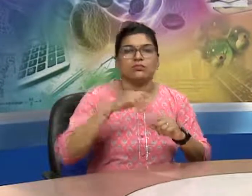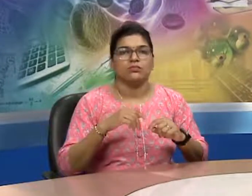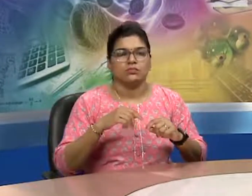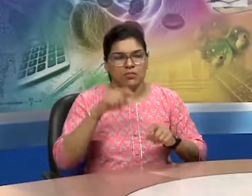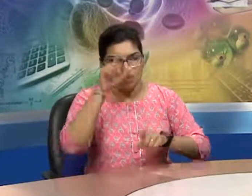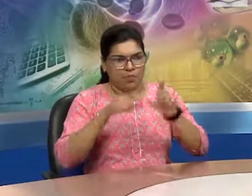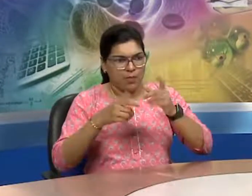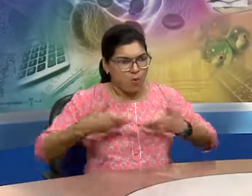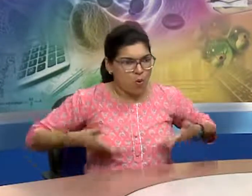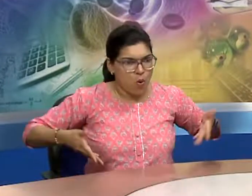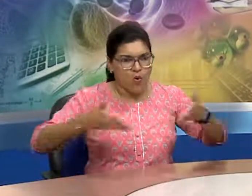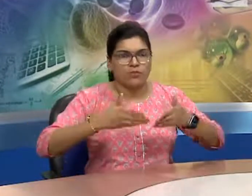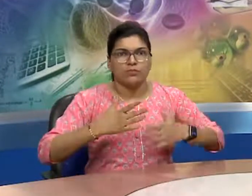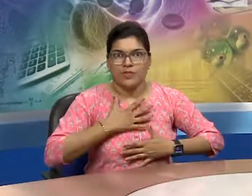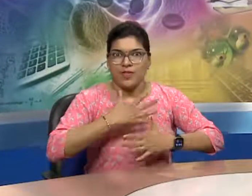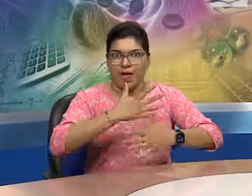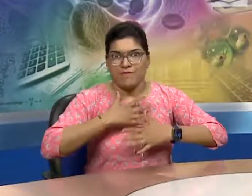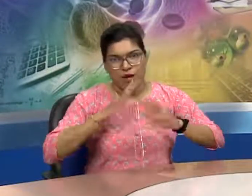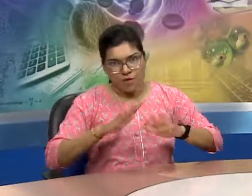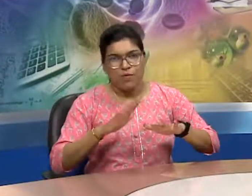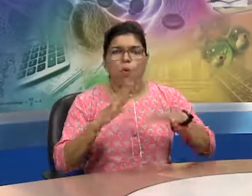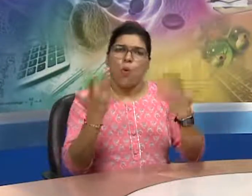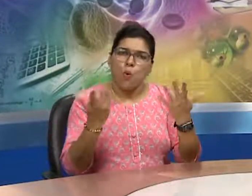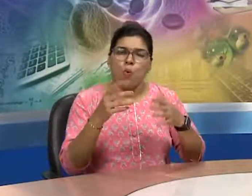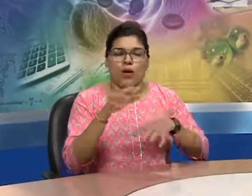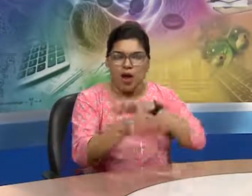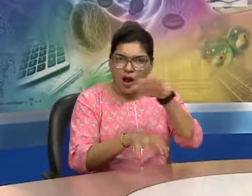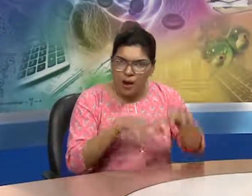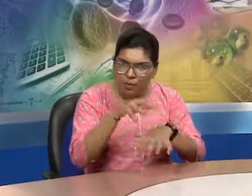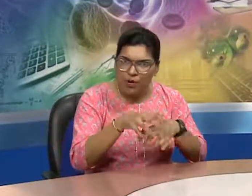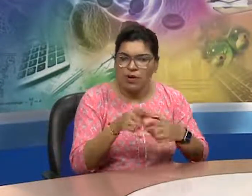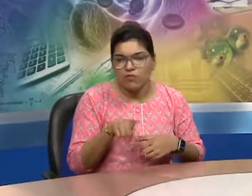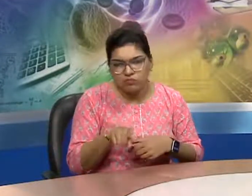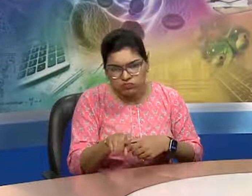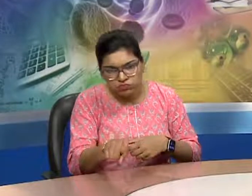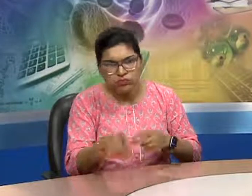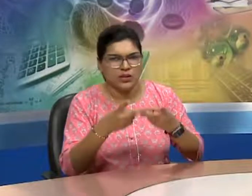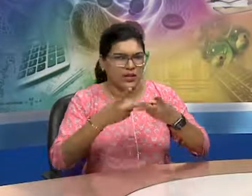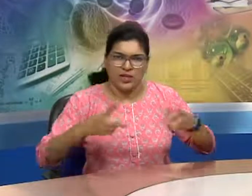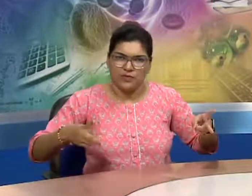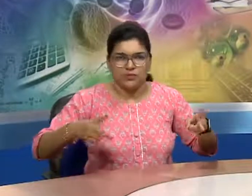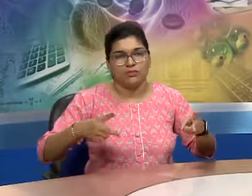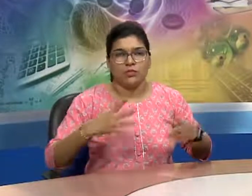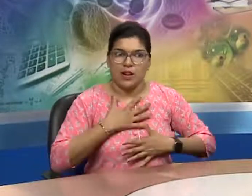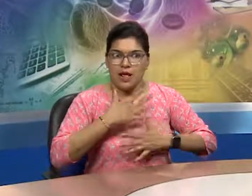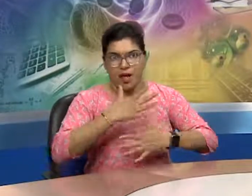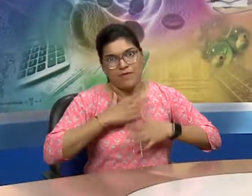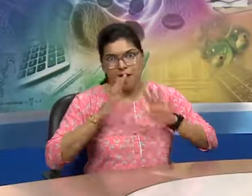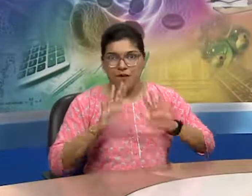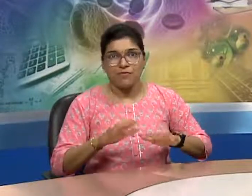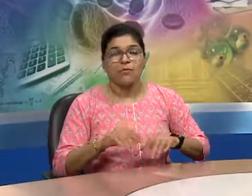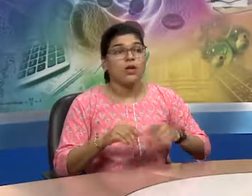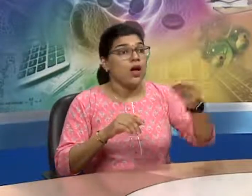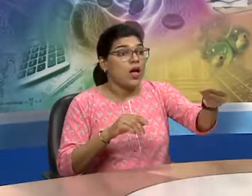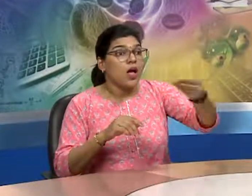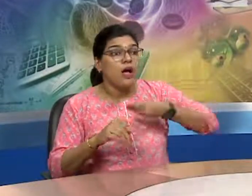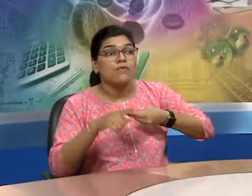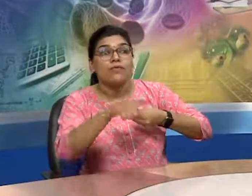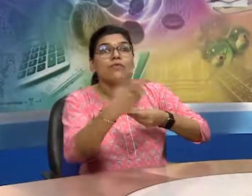And similarly in our environment, like we breathe, or there are animals who also breathe,